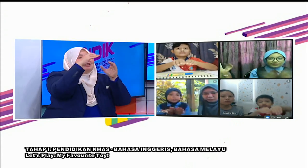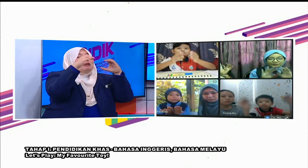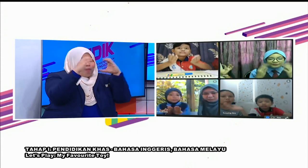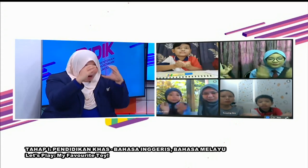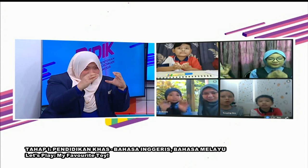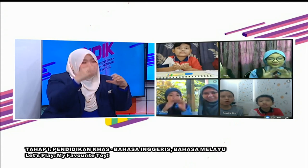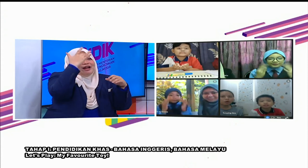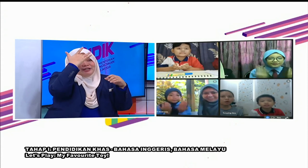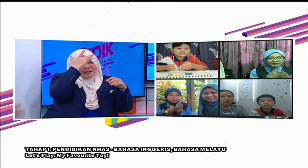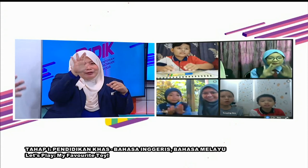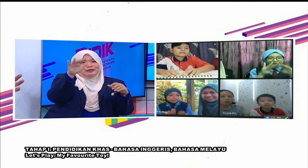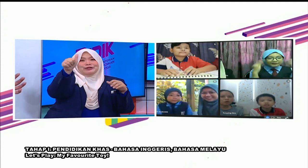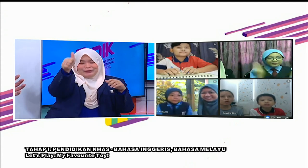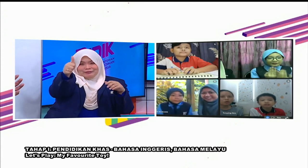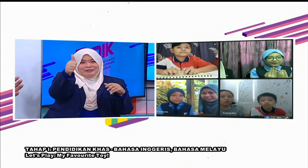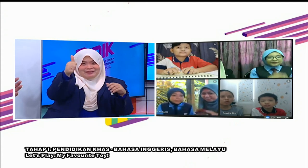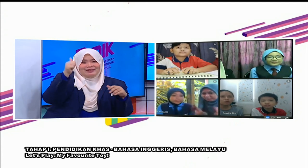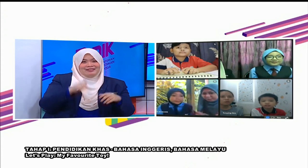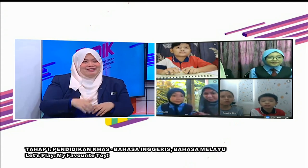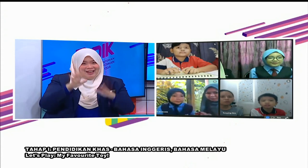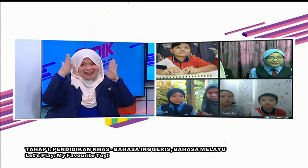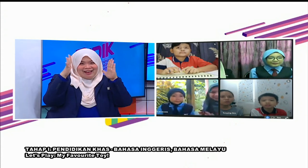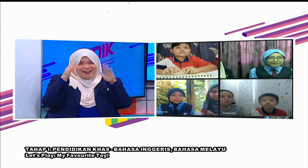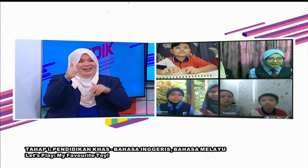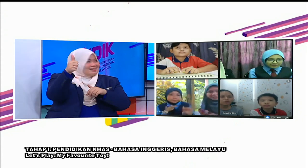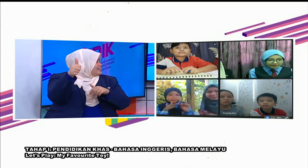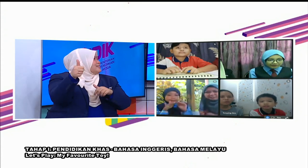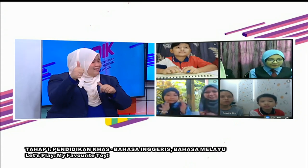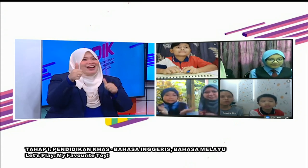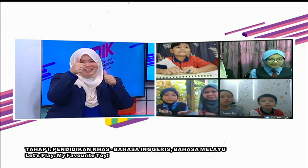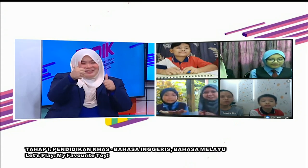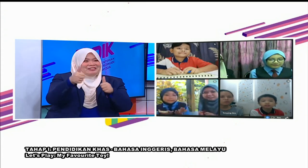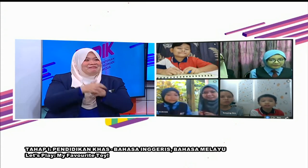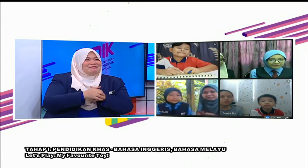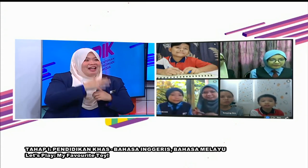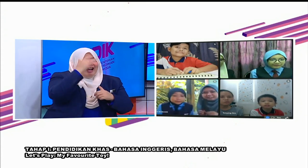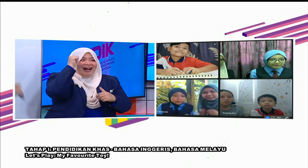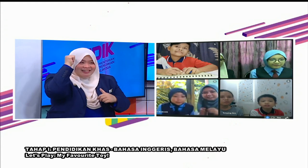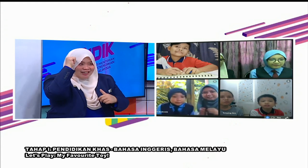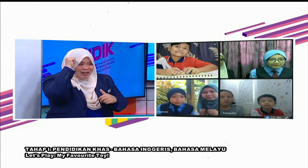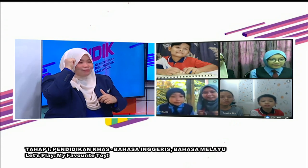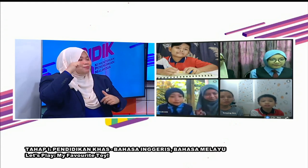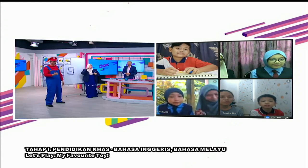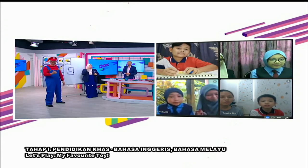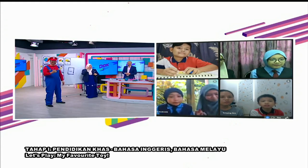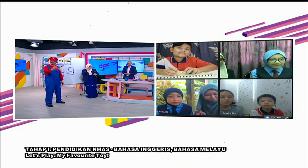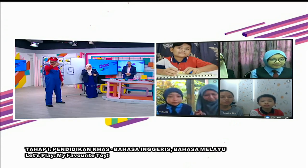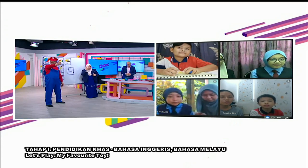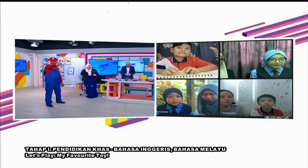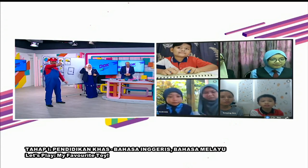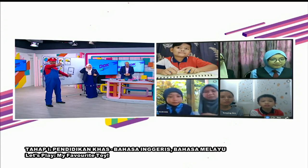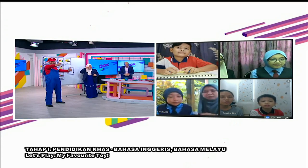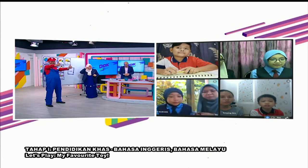Ball. Ball, very good. Yes. Very good. Adam,